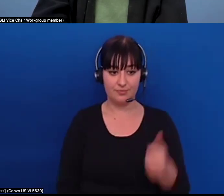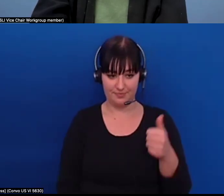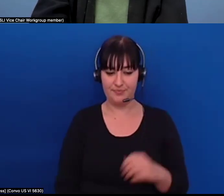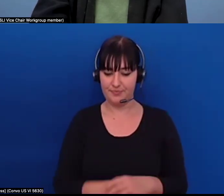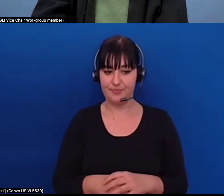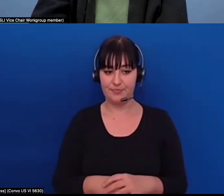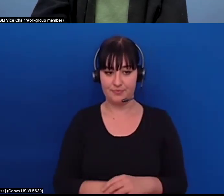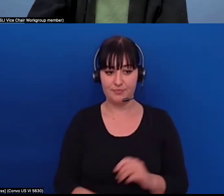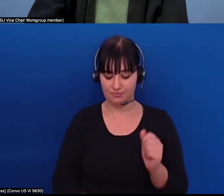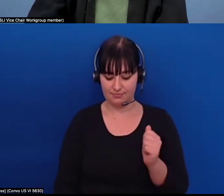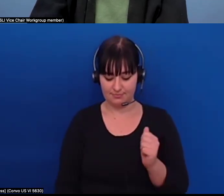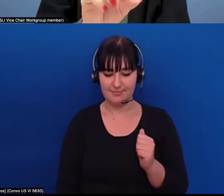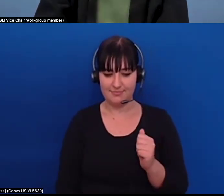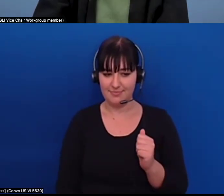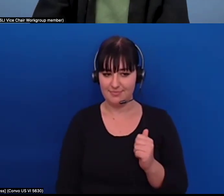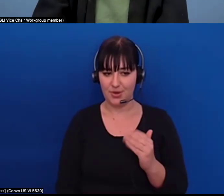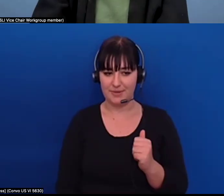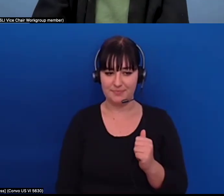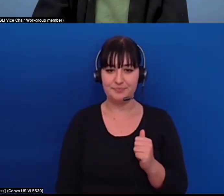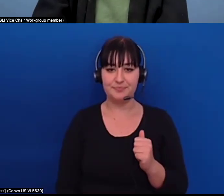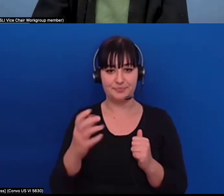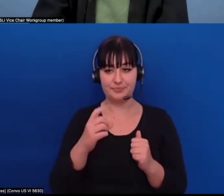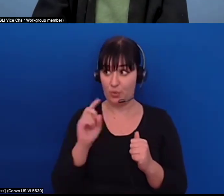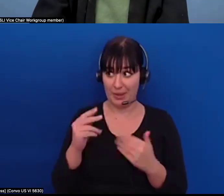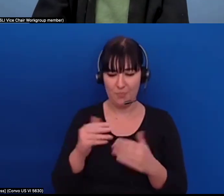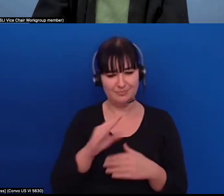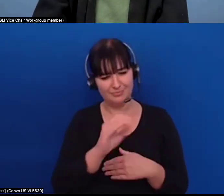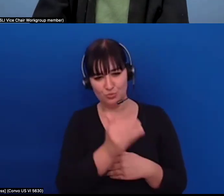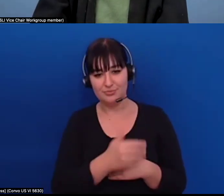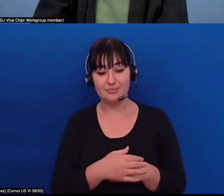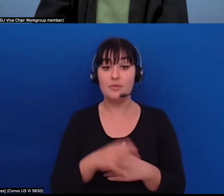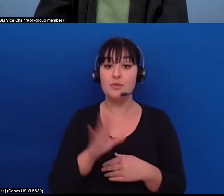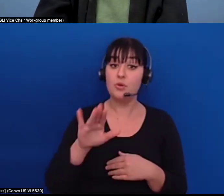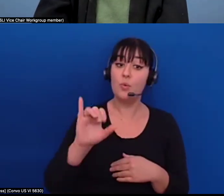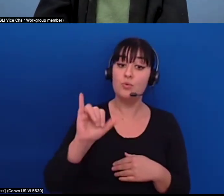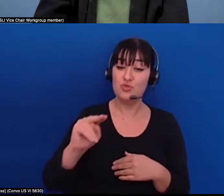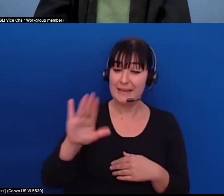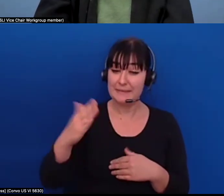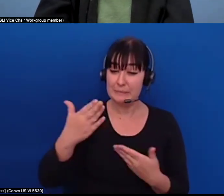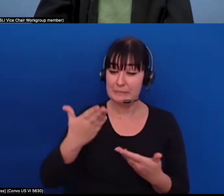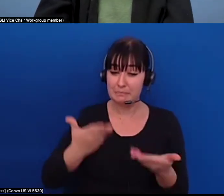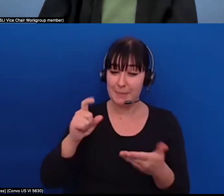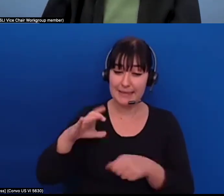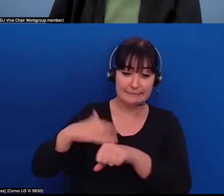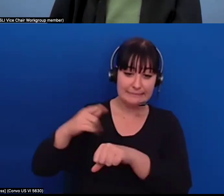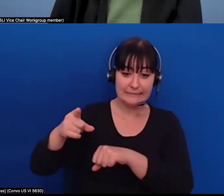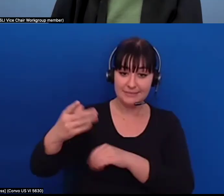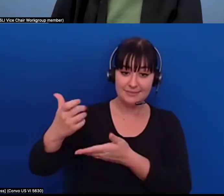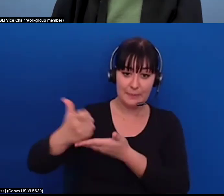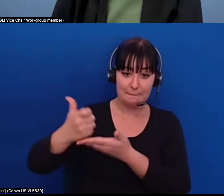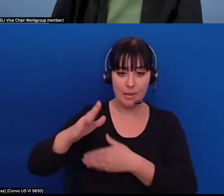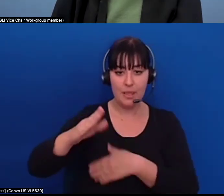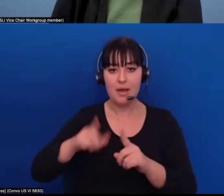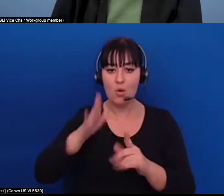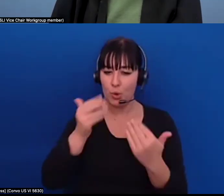Okay. Is it okay to go now? Okay. So Jen, I may ask you to help out with this one as well, but I'll take a first